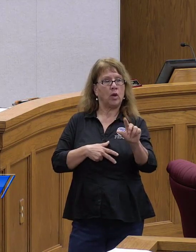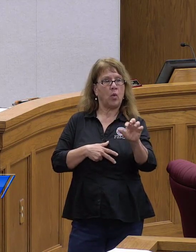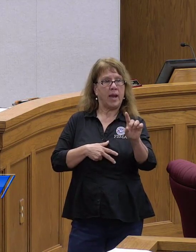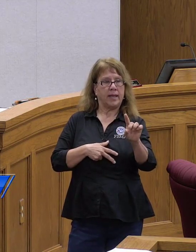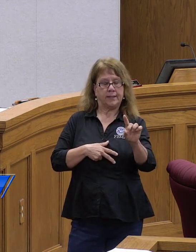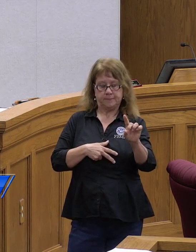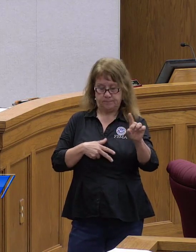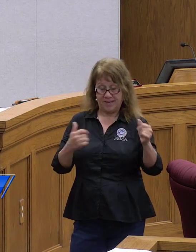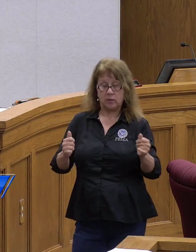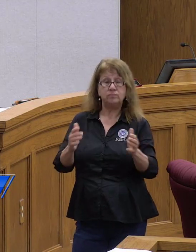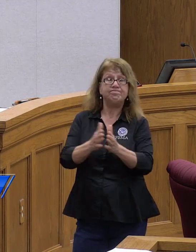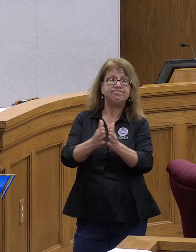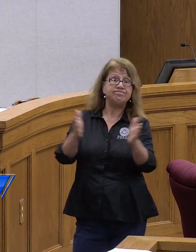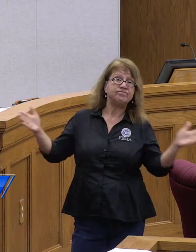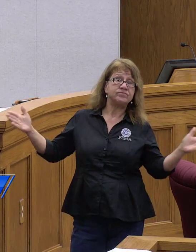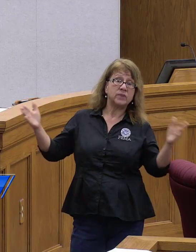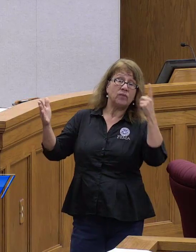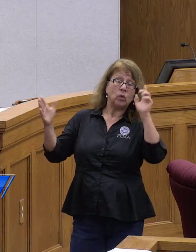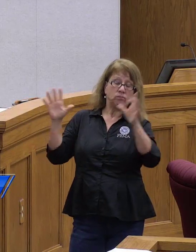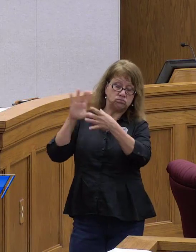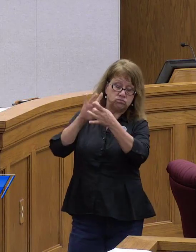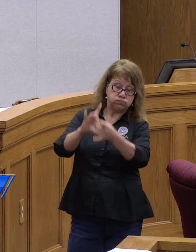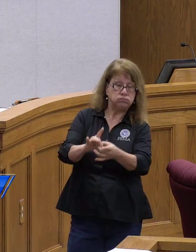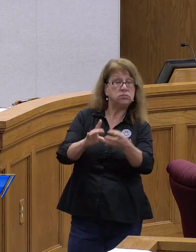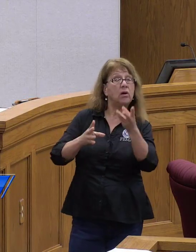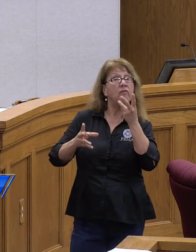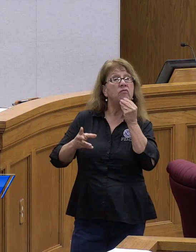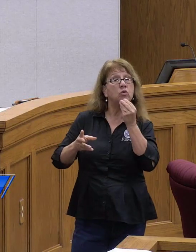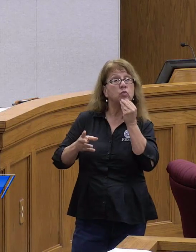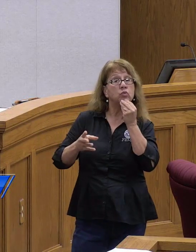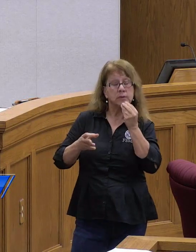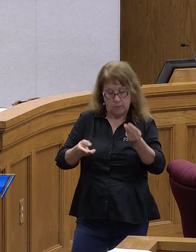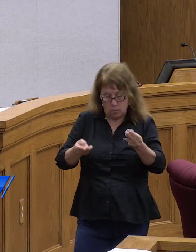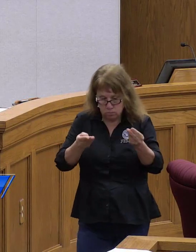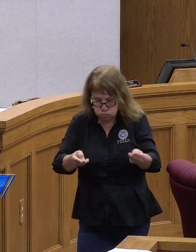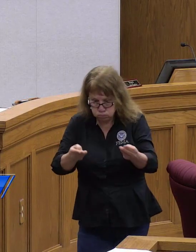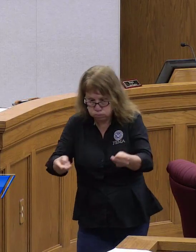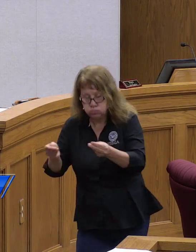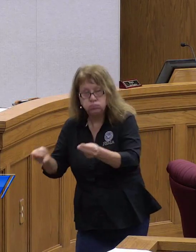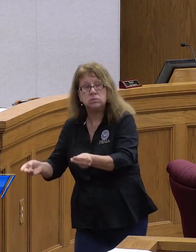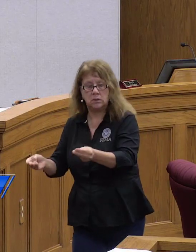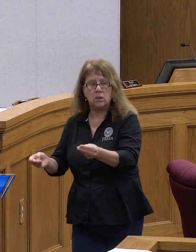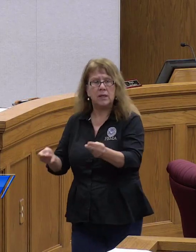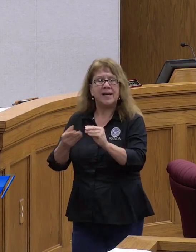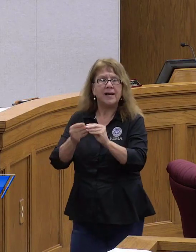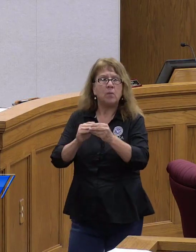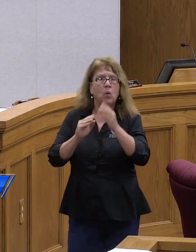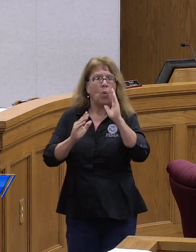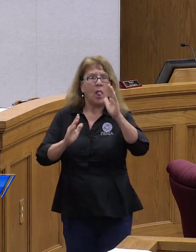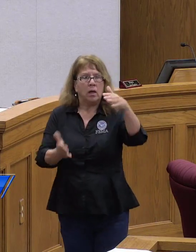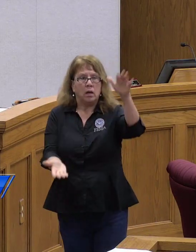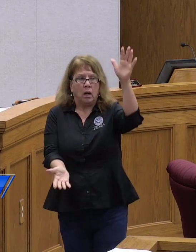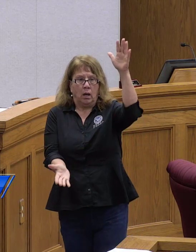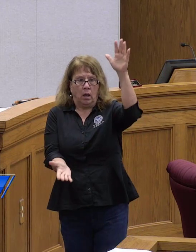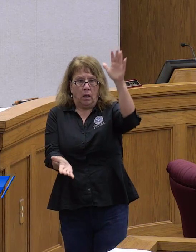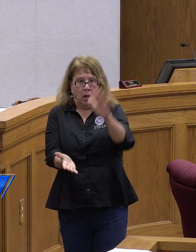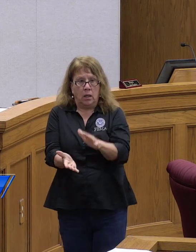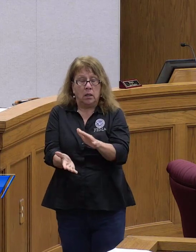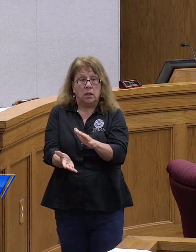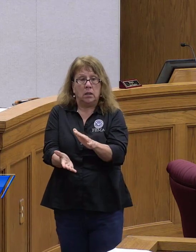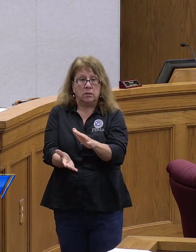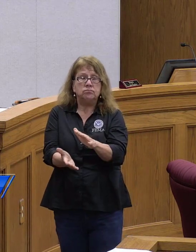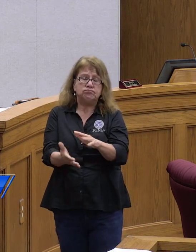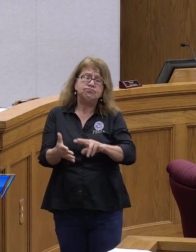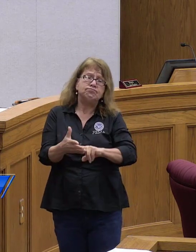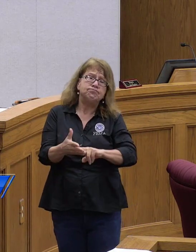feeding statewide. Again, over time here, and certainly in the short term, we'll begin to see this number go down. And that's by